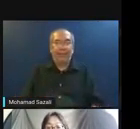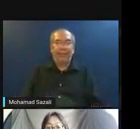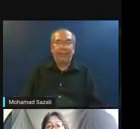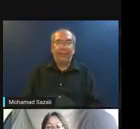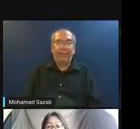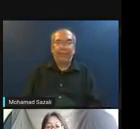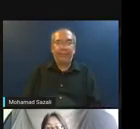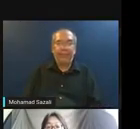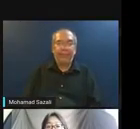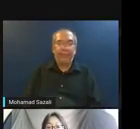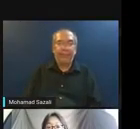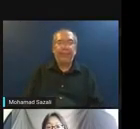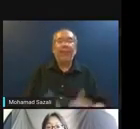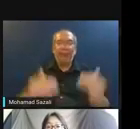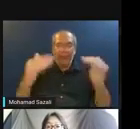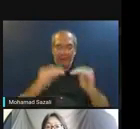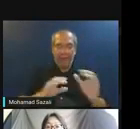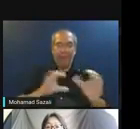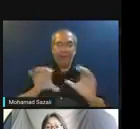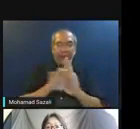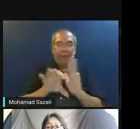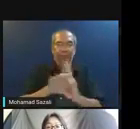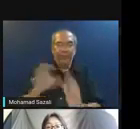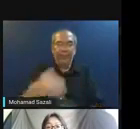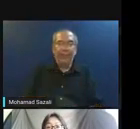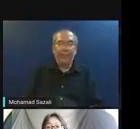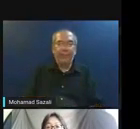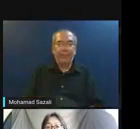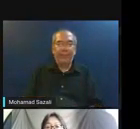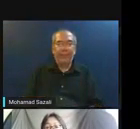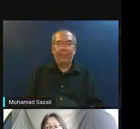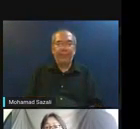language. Next slide, please.